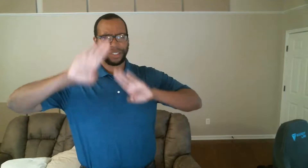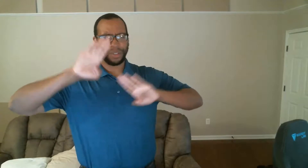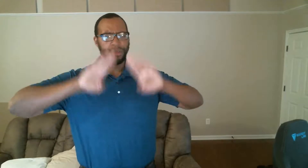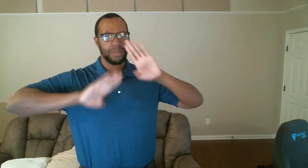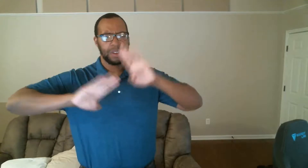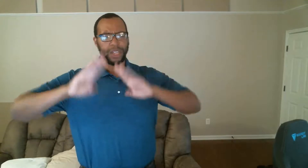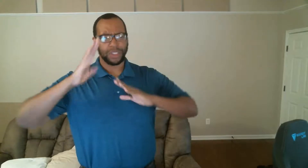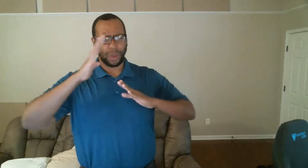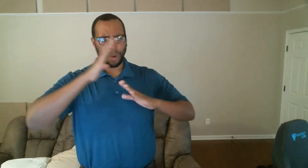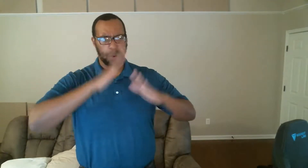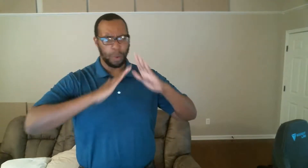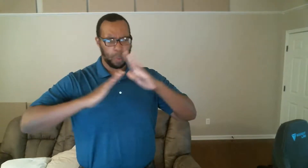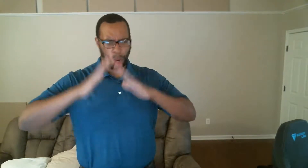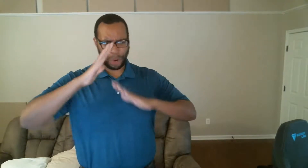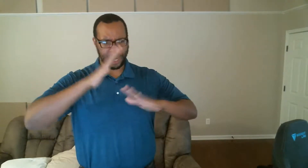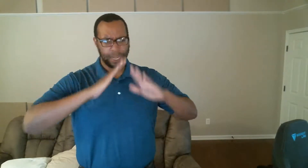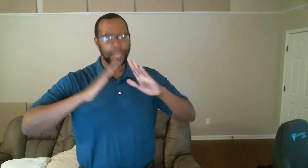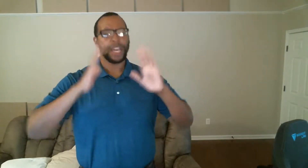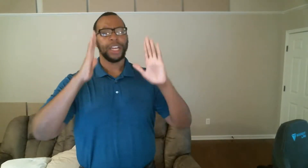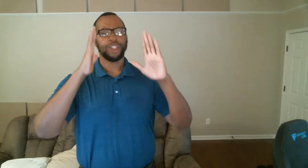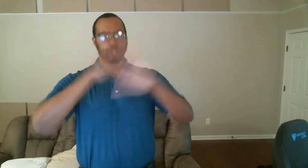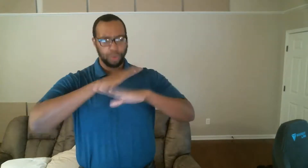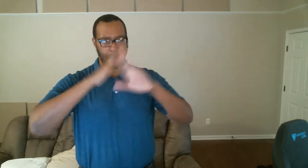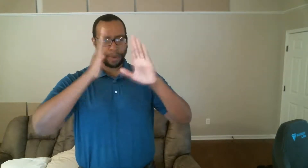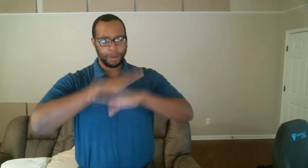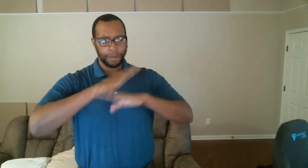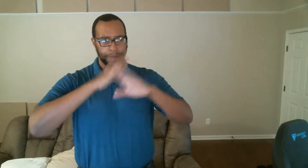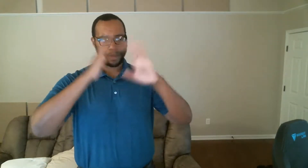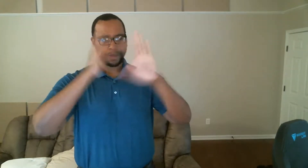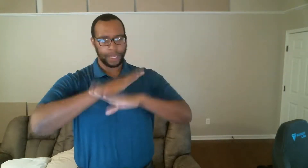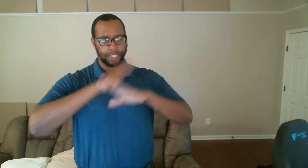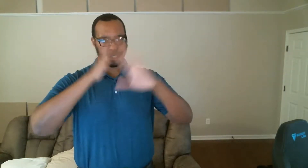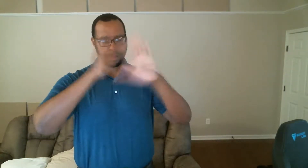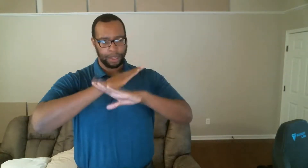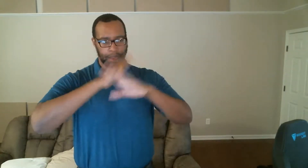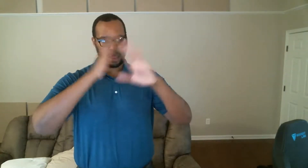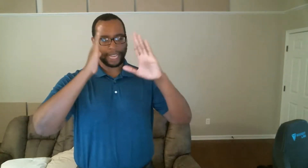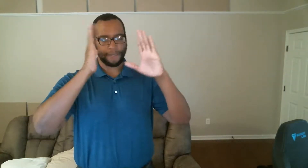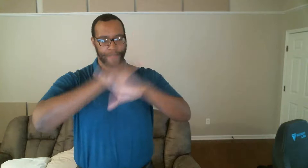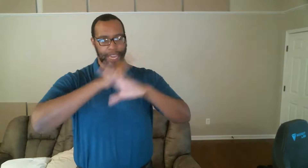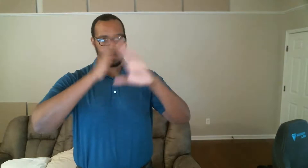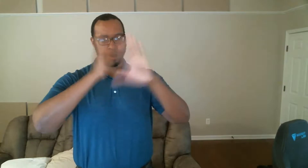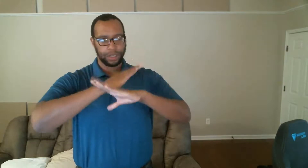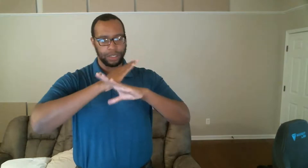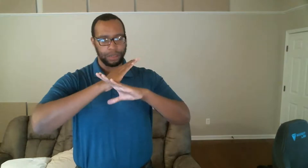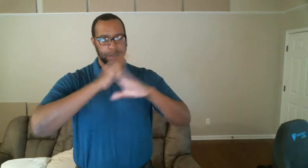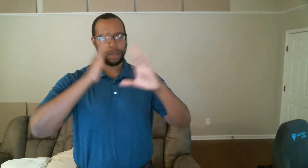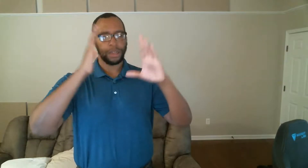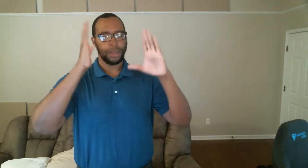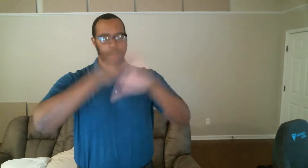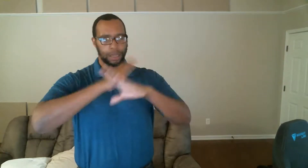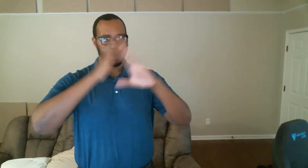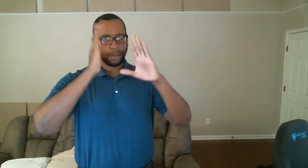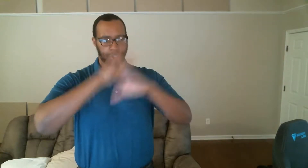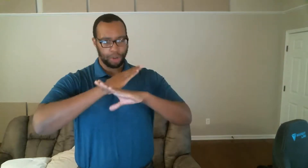too. So worried. Trouble is like a fanning motion.